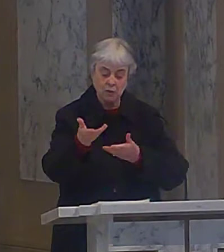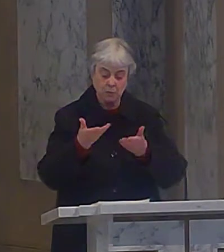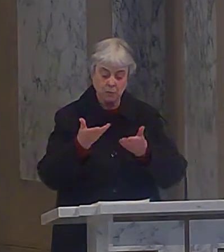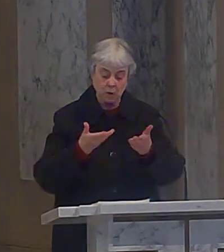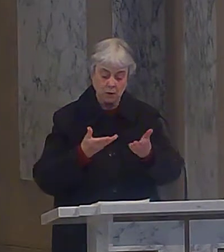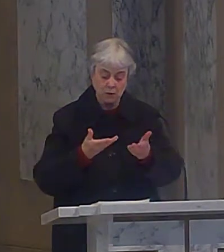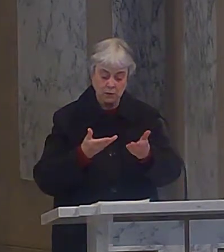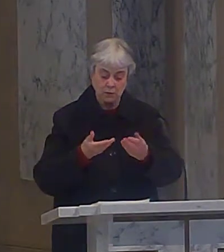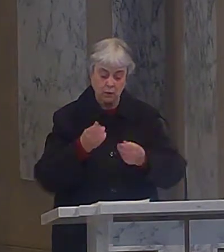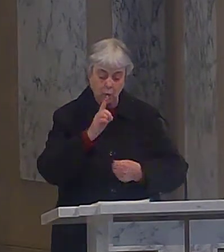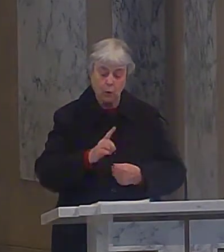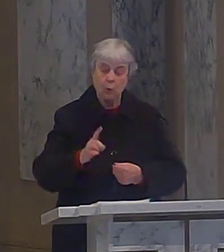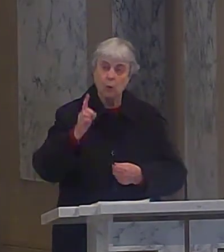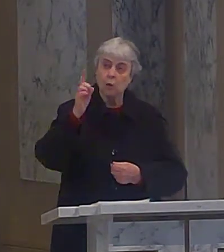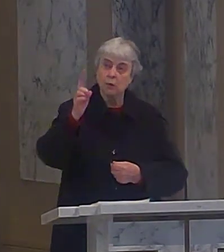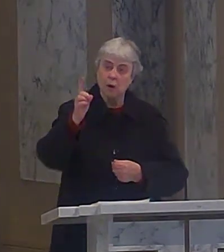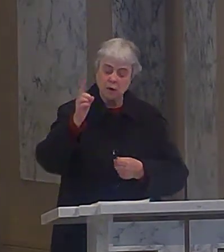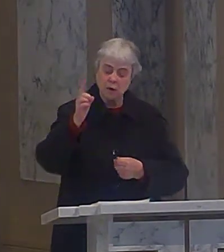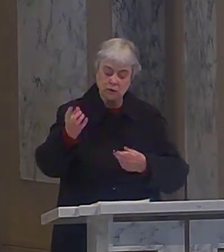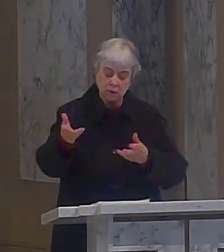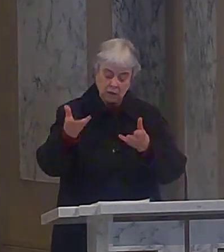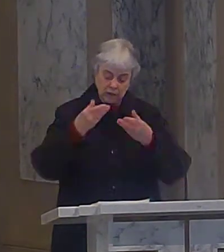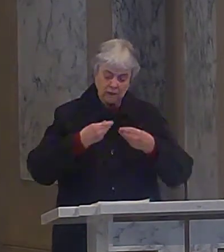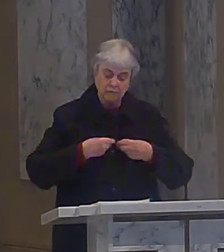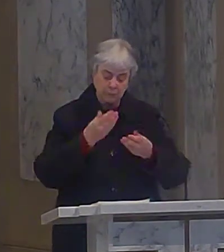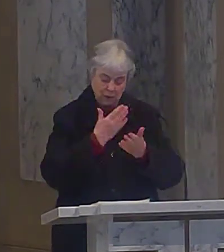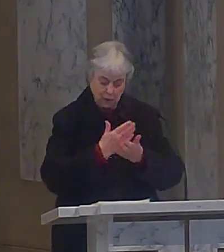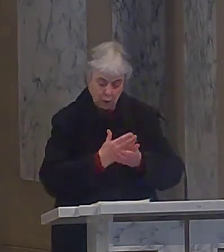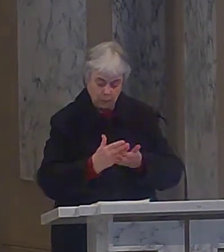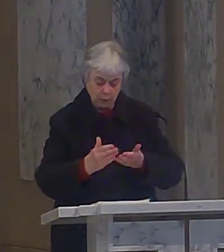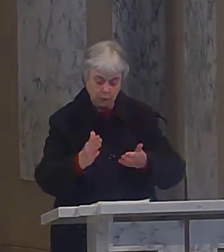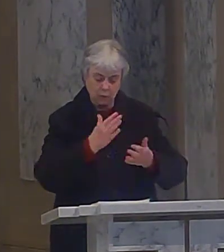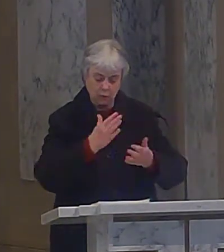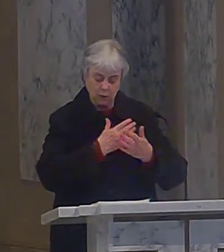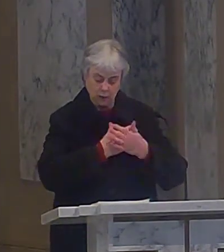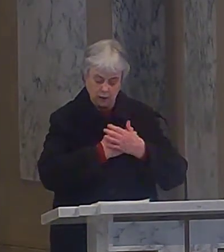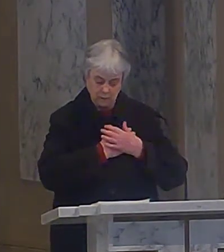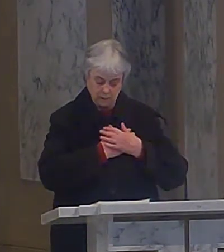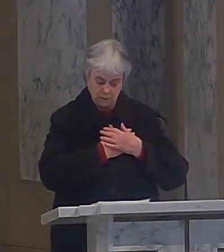response oh god give me